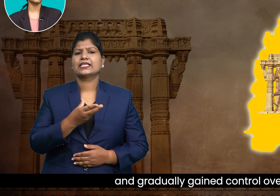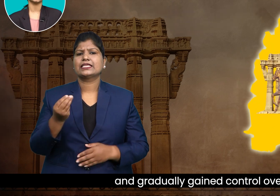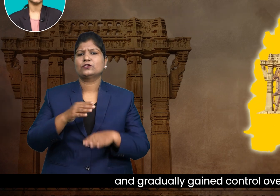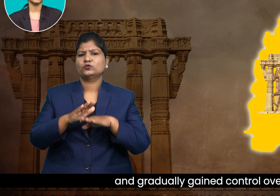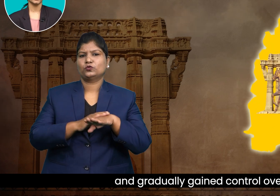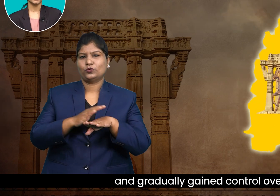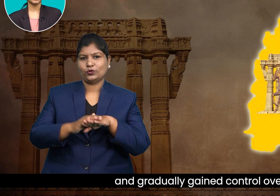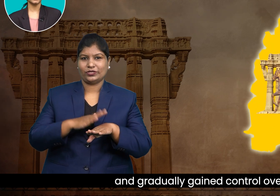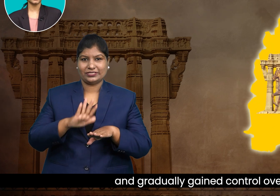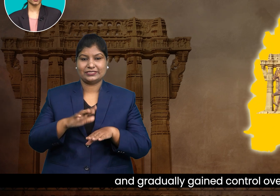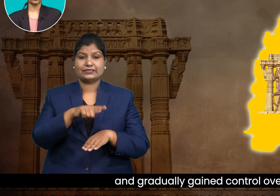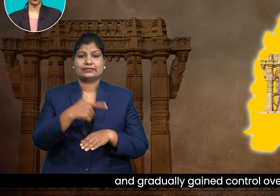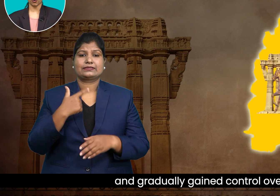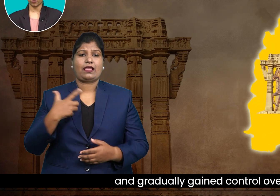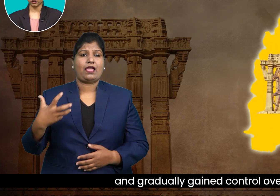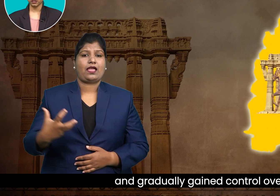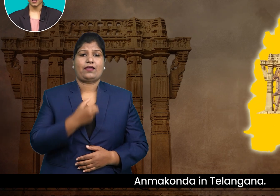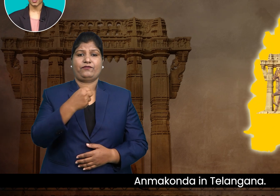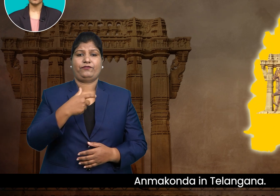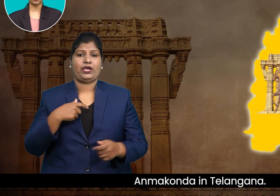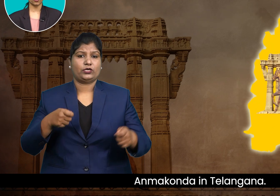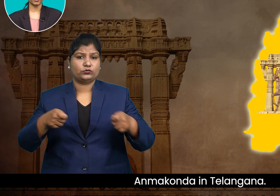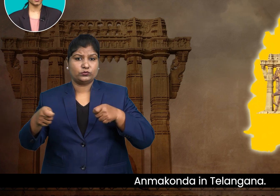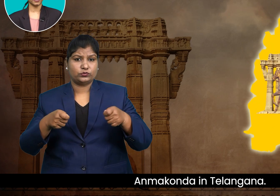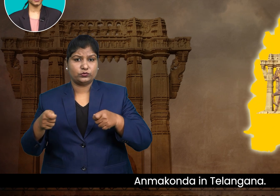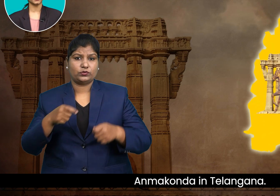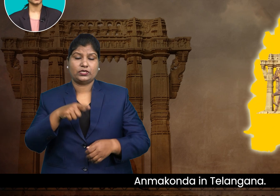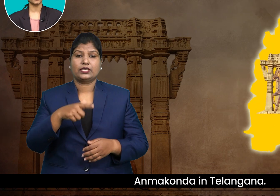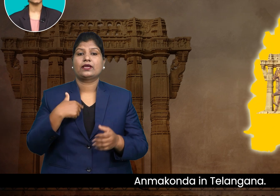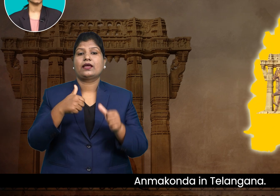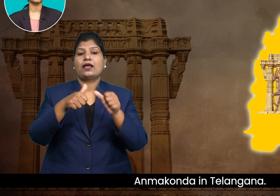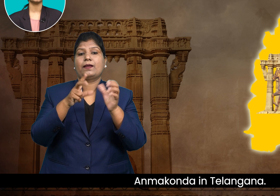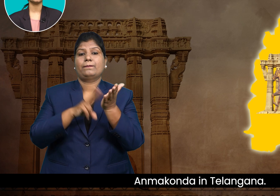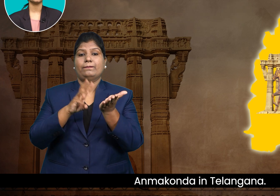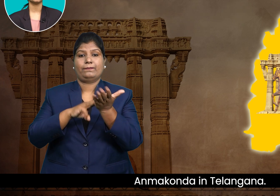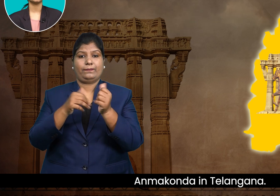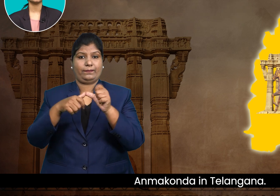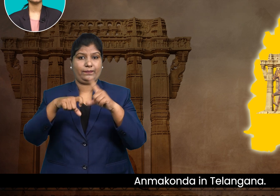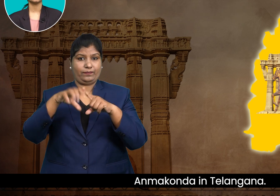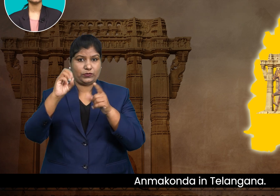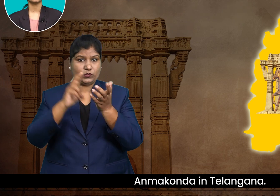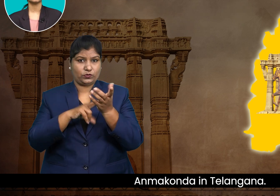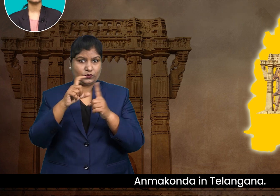and gradually gained control over Anmakonda in Telangana.